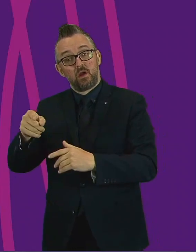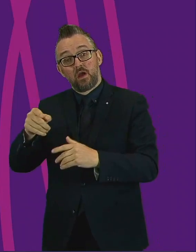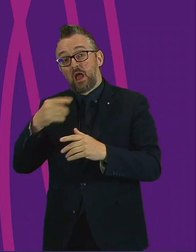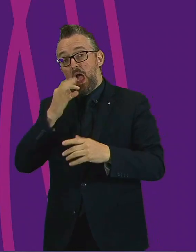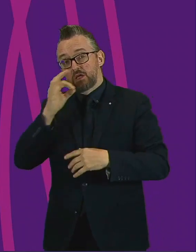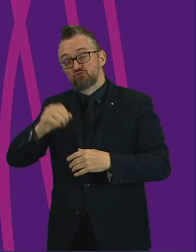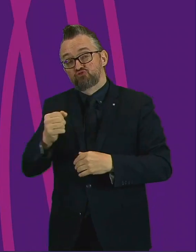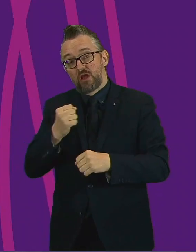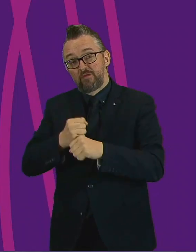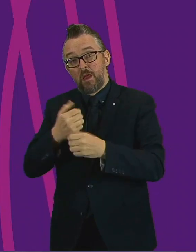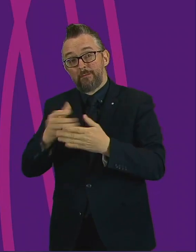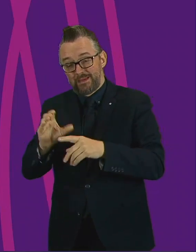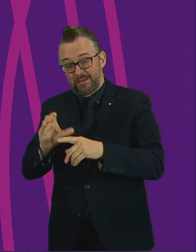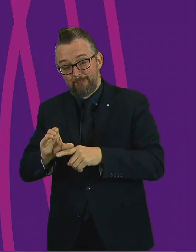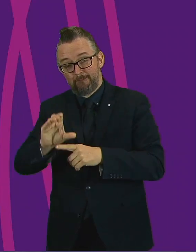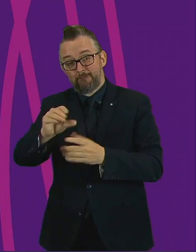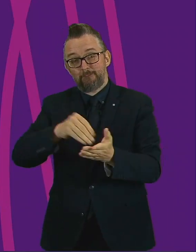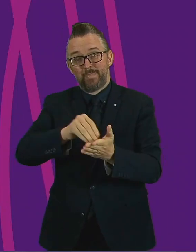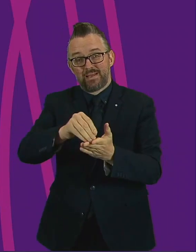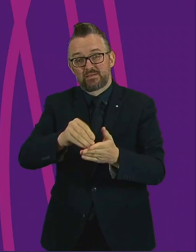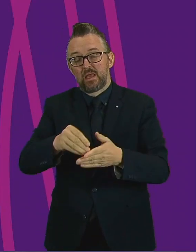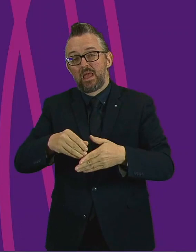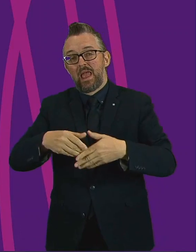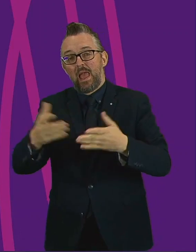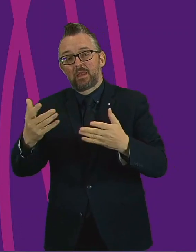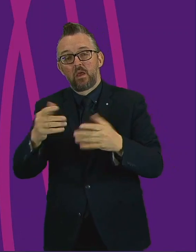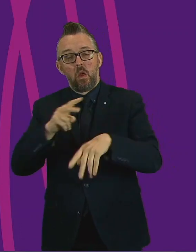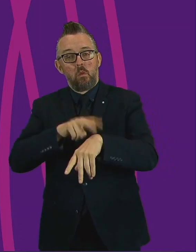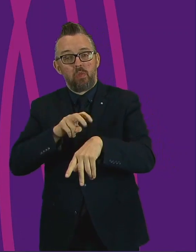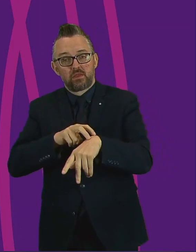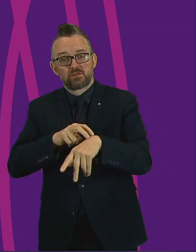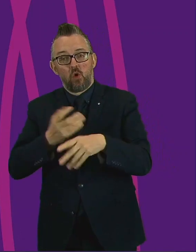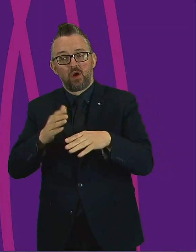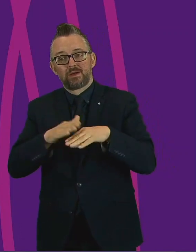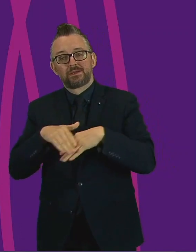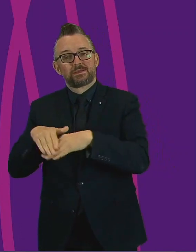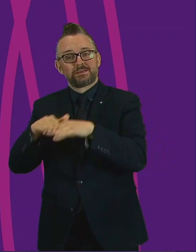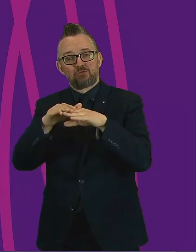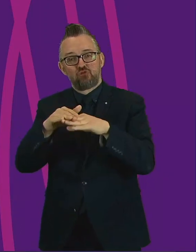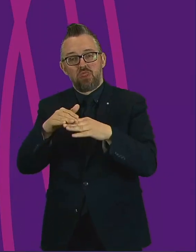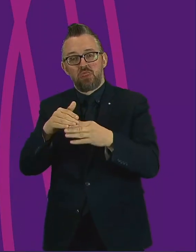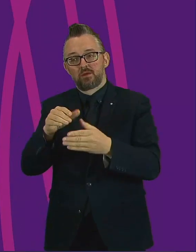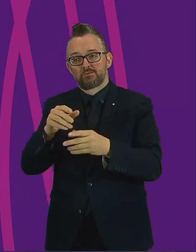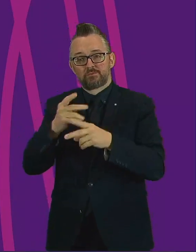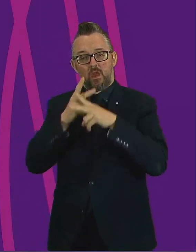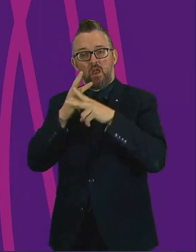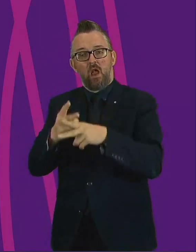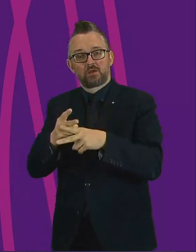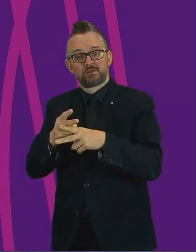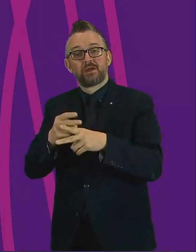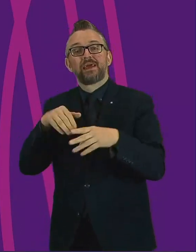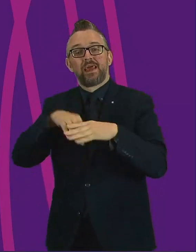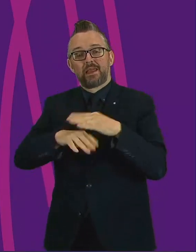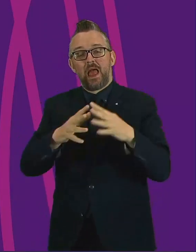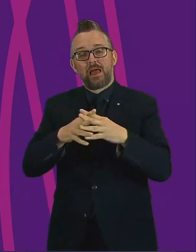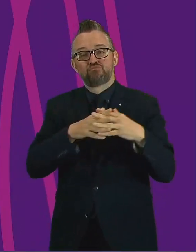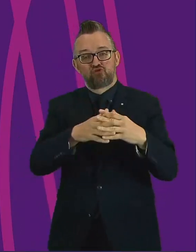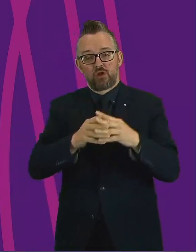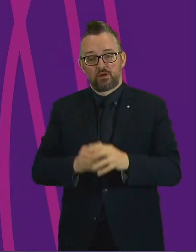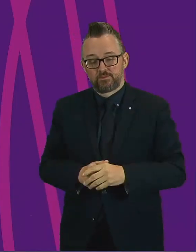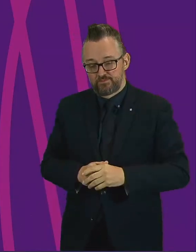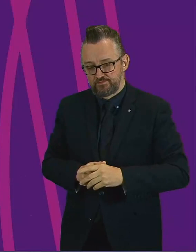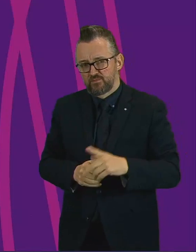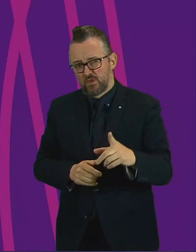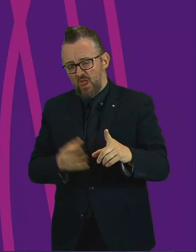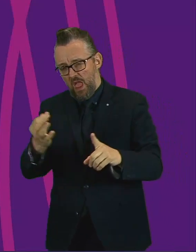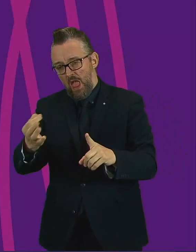money to any company supplying police or National Guard in the US? First Minister. On that